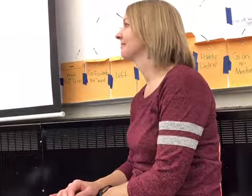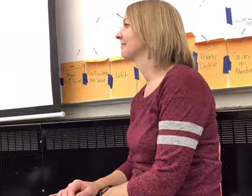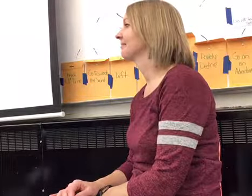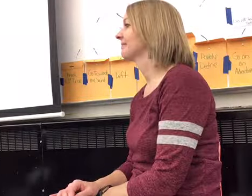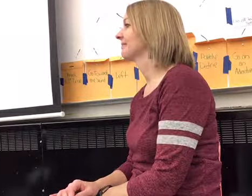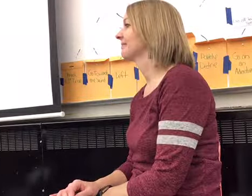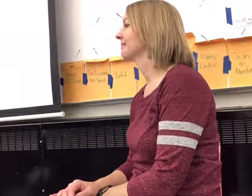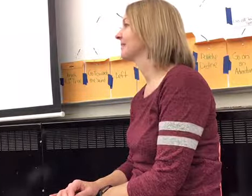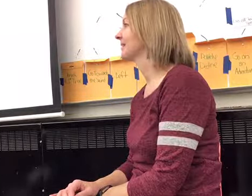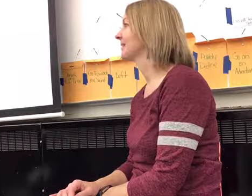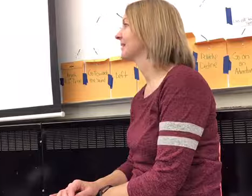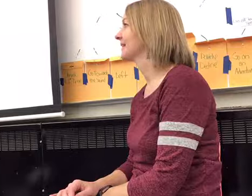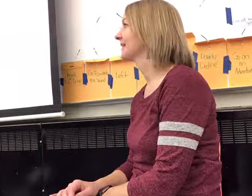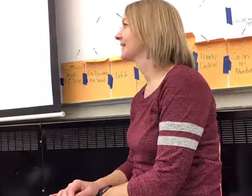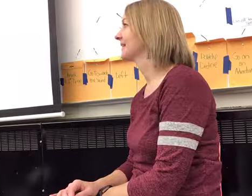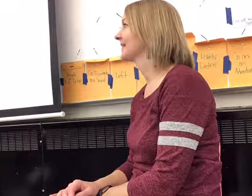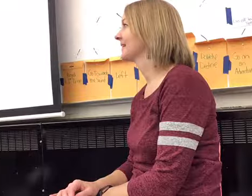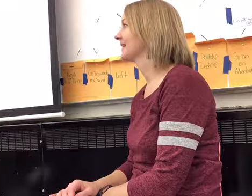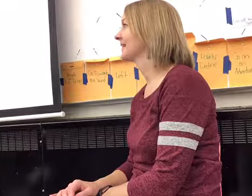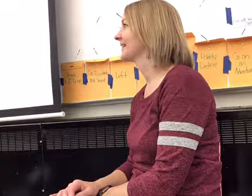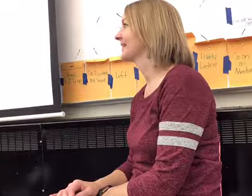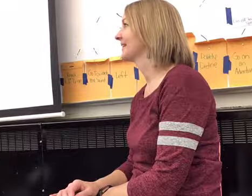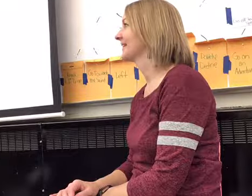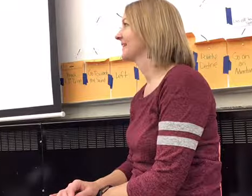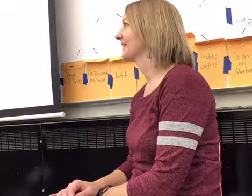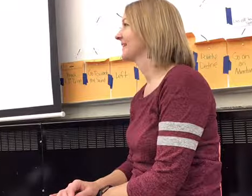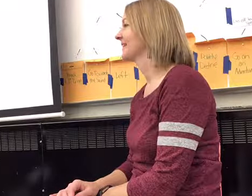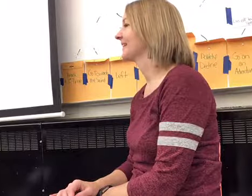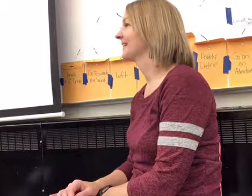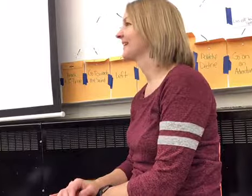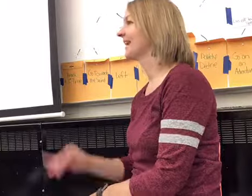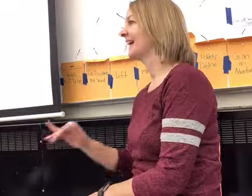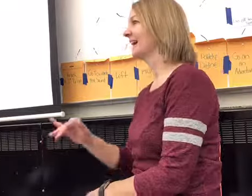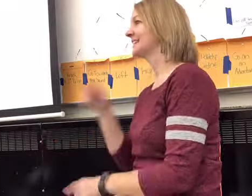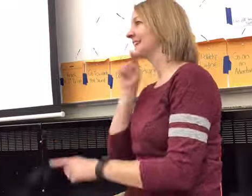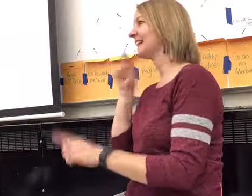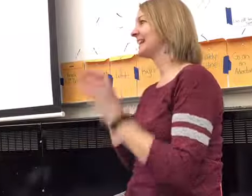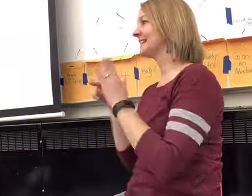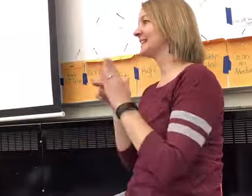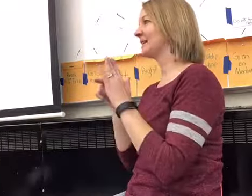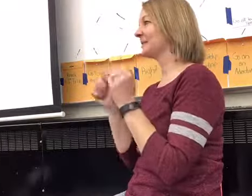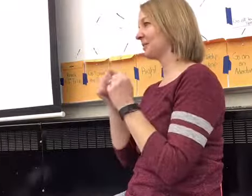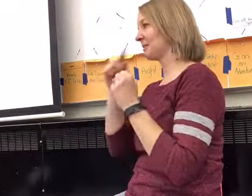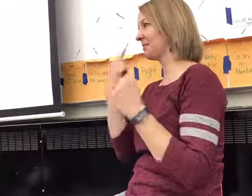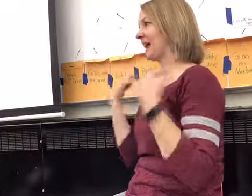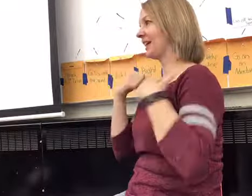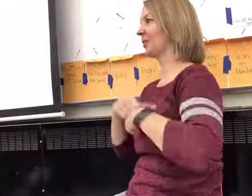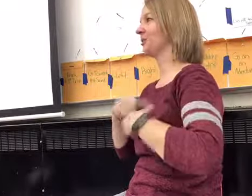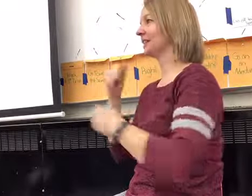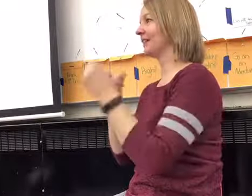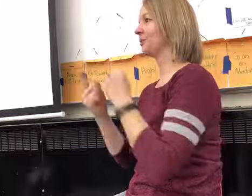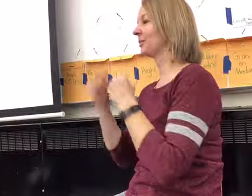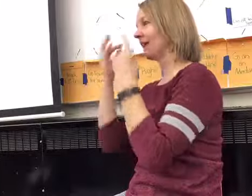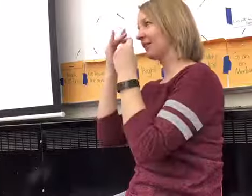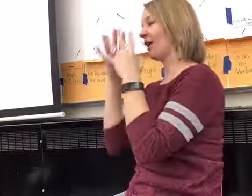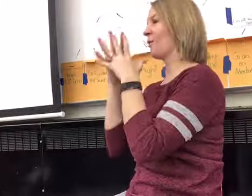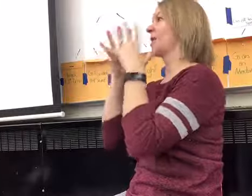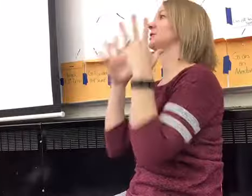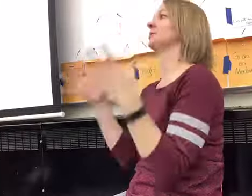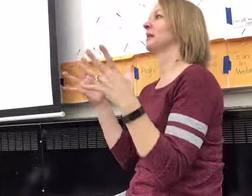So you guys are the A pushers who you guys always overthink. It's like that assignment we did with the black codes and everybody way overthought it and did hours of work on it. Some people did